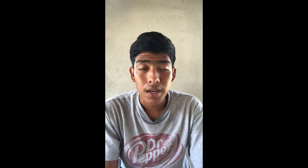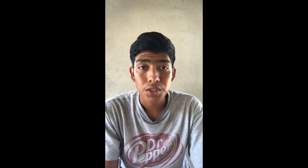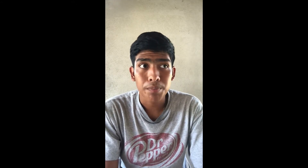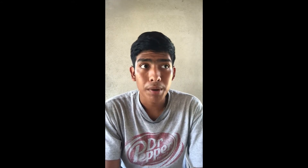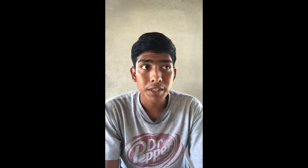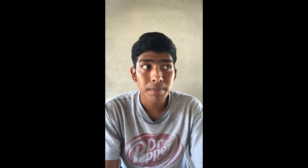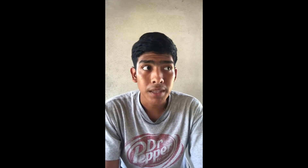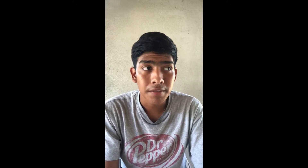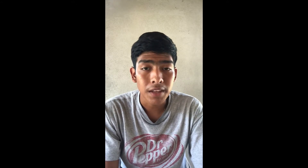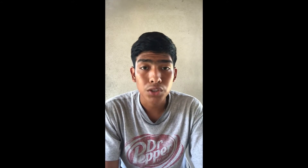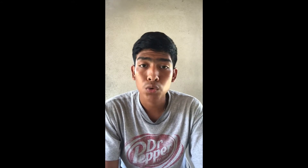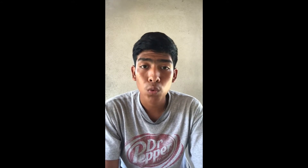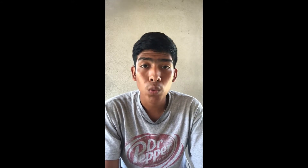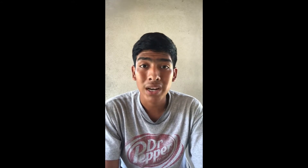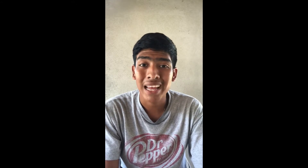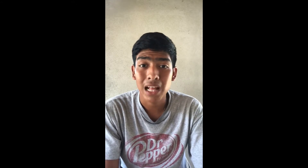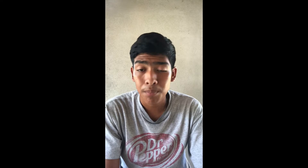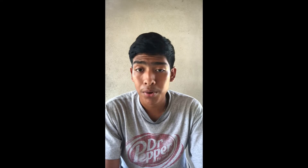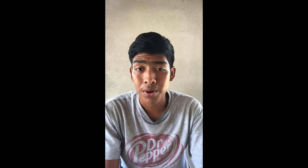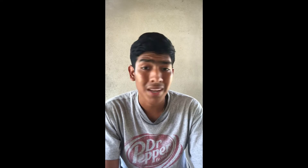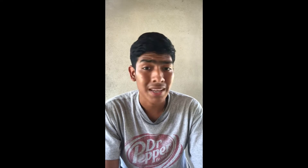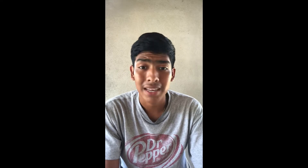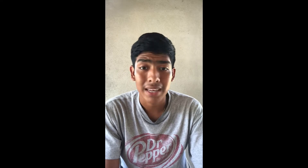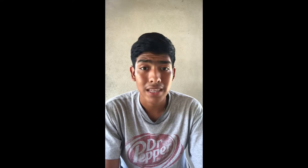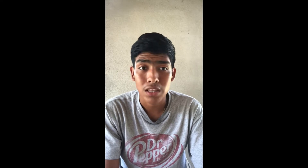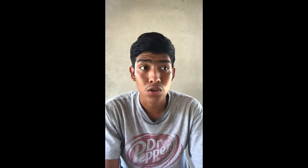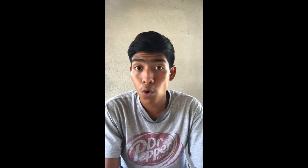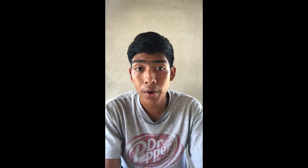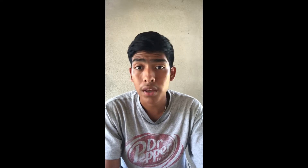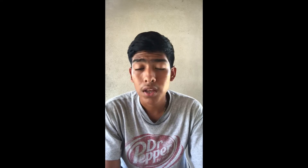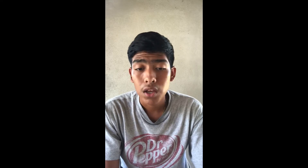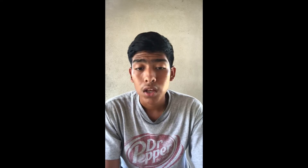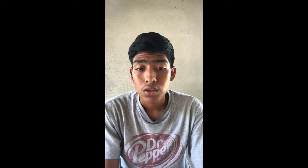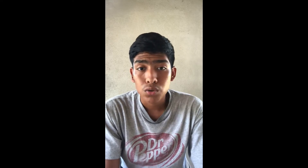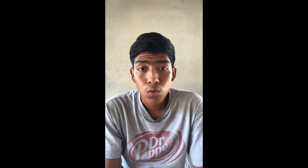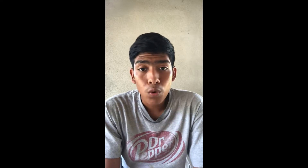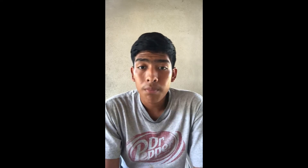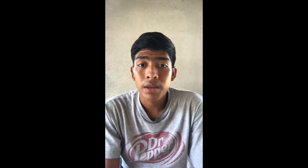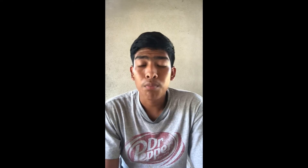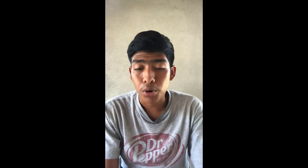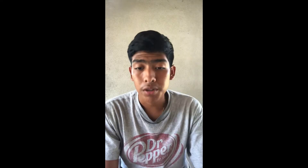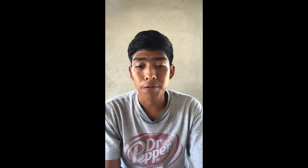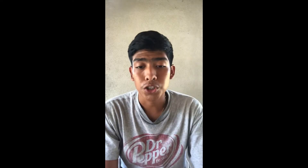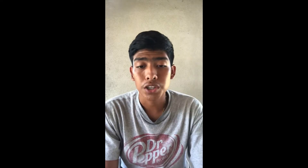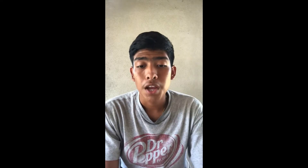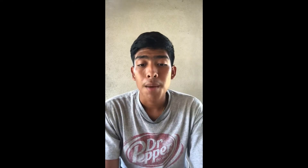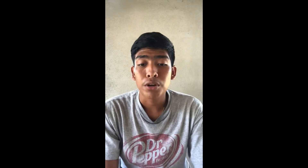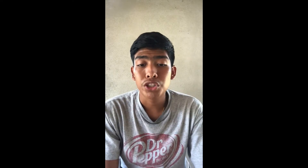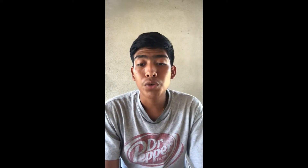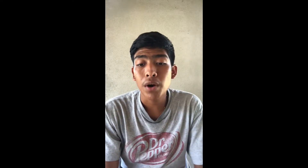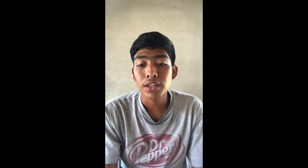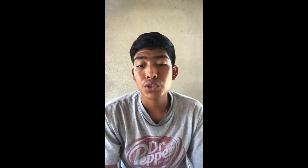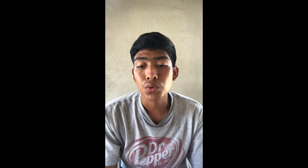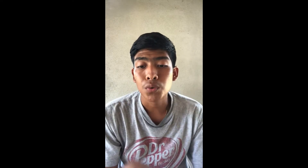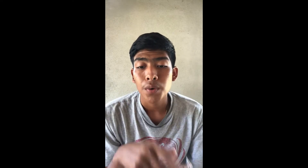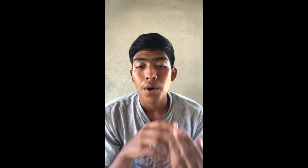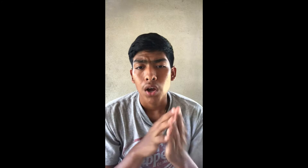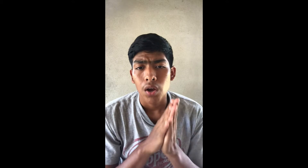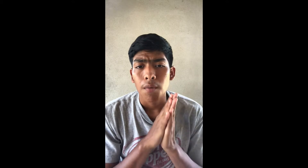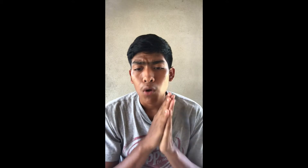her parents believed that school wouldn't help her in no way. School wouldn't be important for she. But she wanted to go